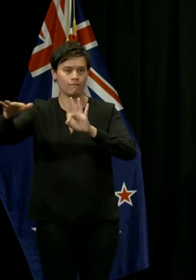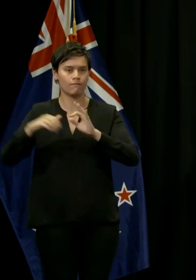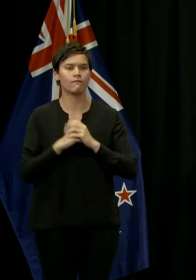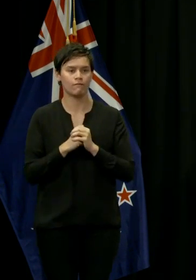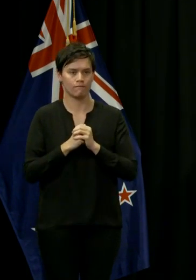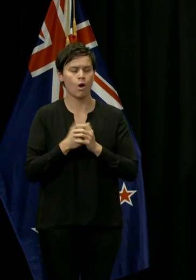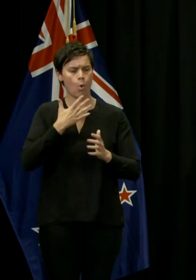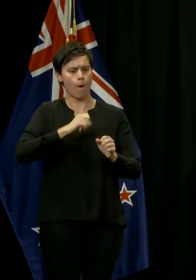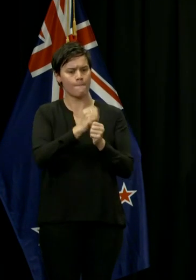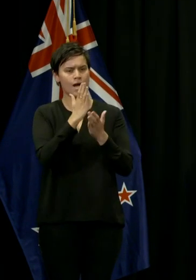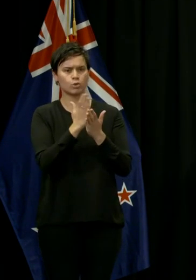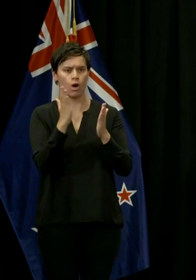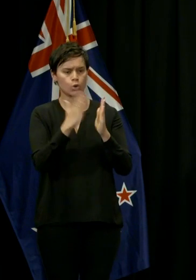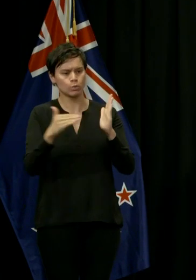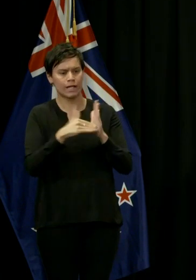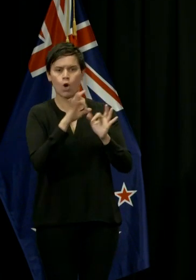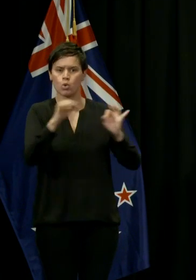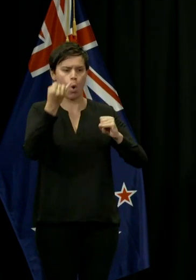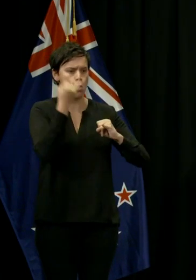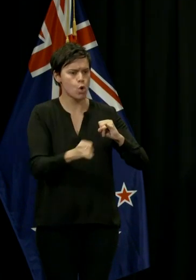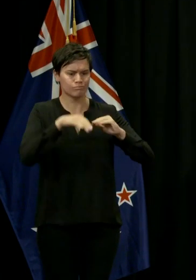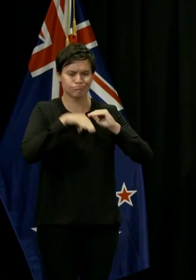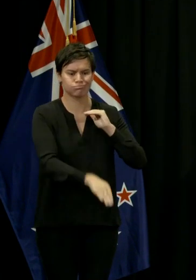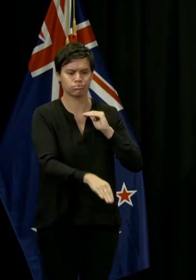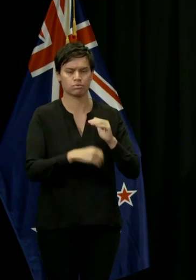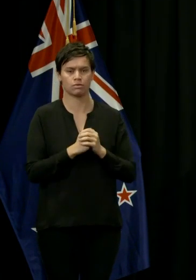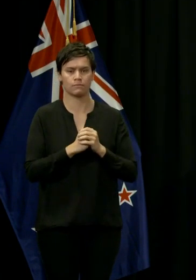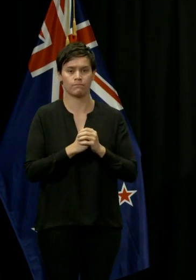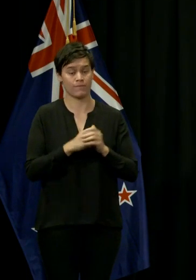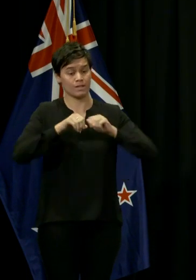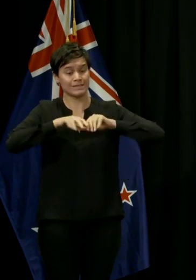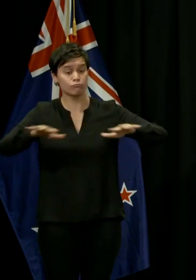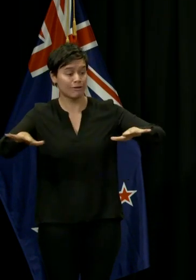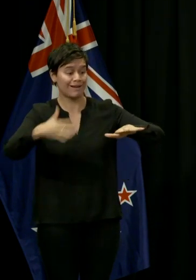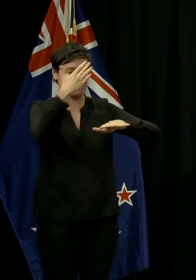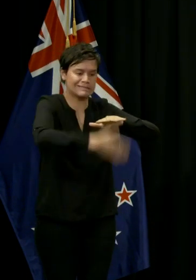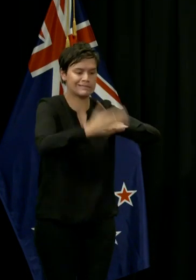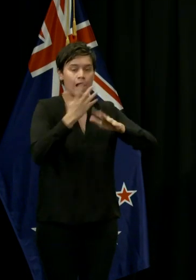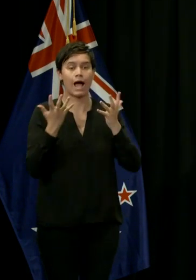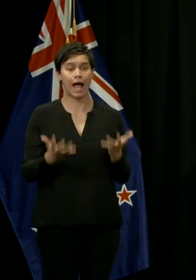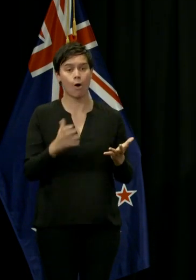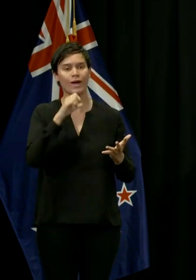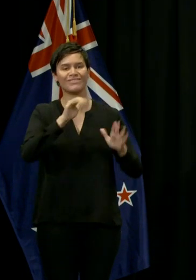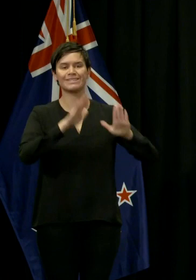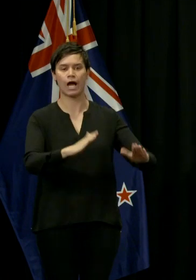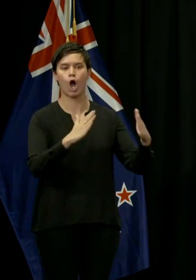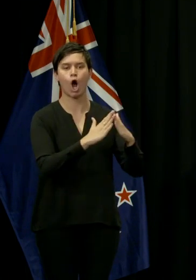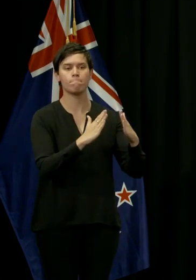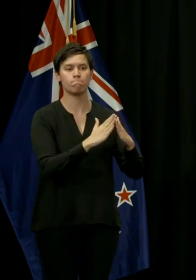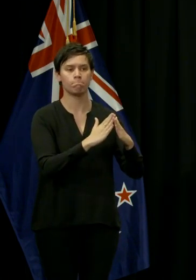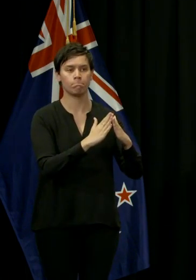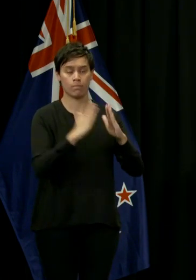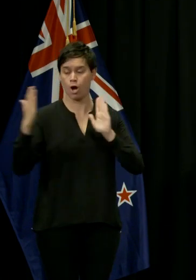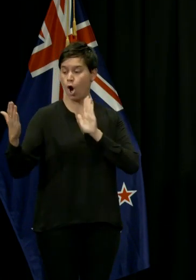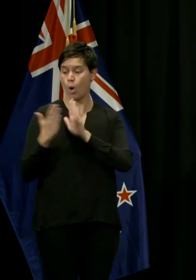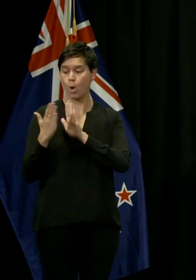simple. We can stop the spread by staying at home and reducing contact. Now is